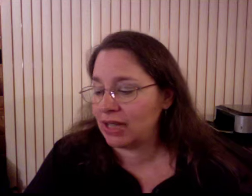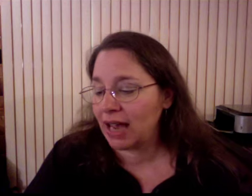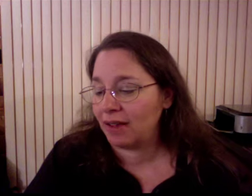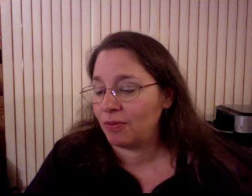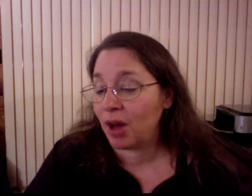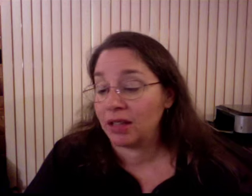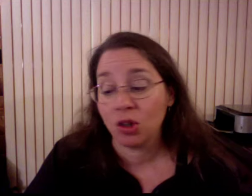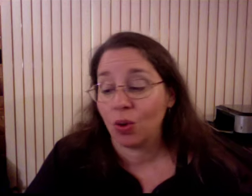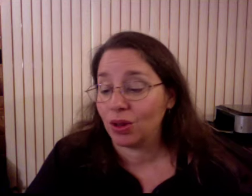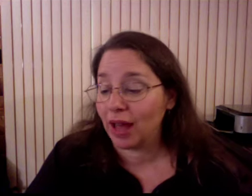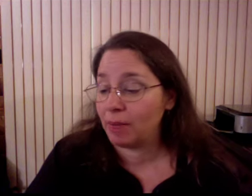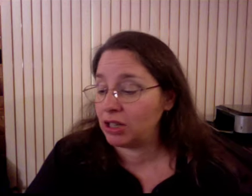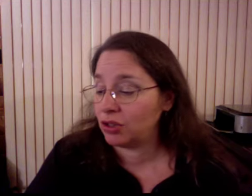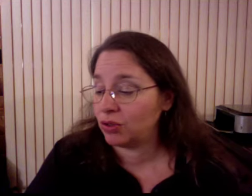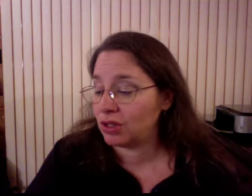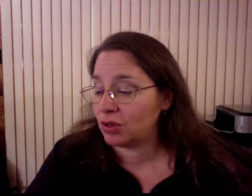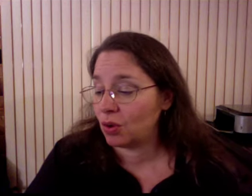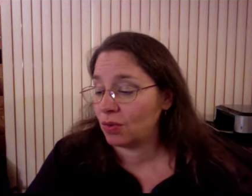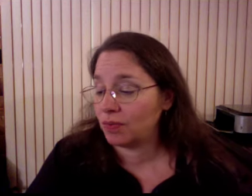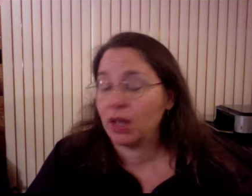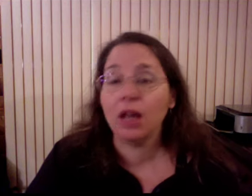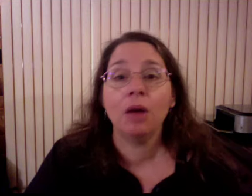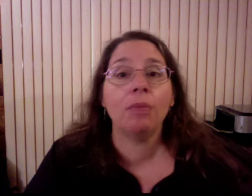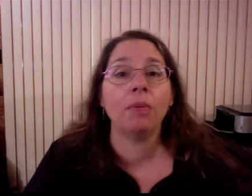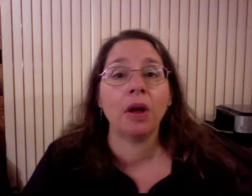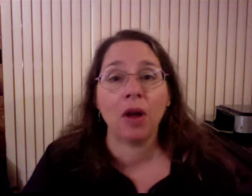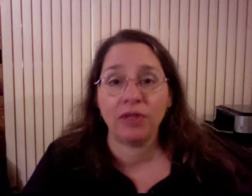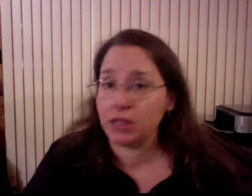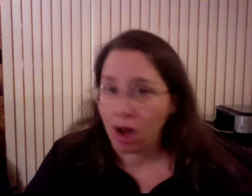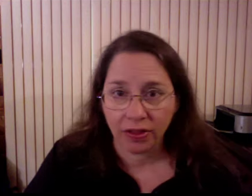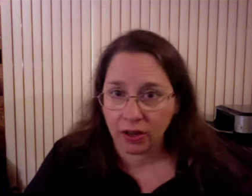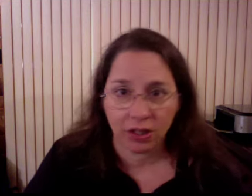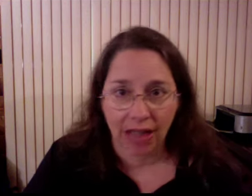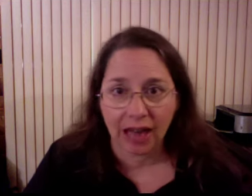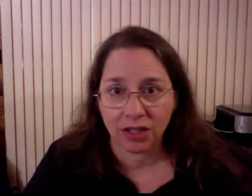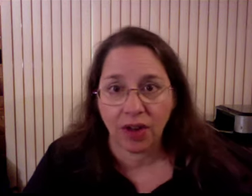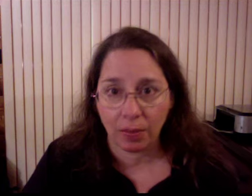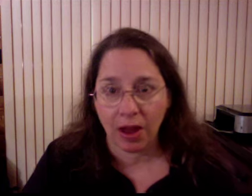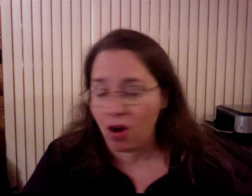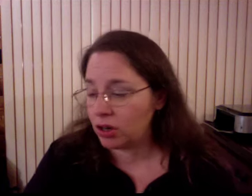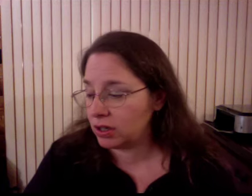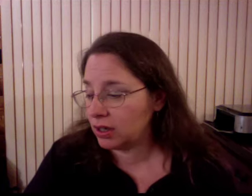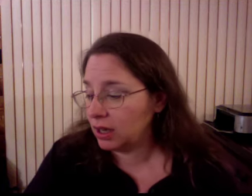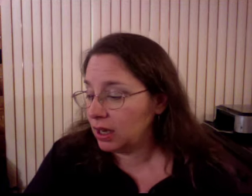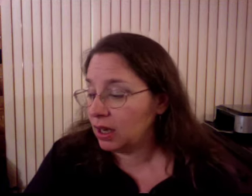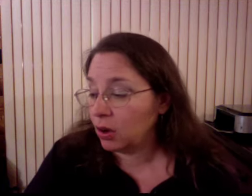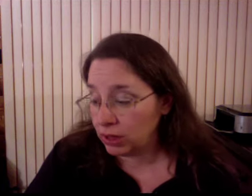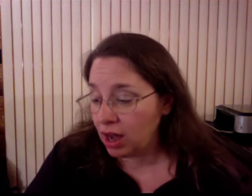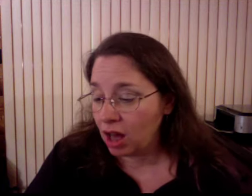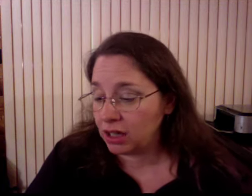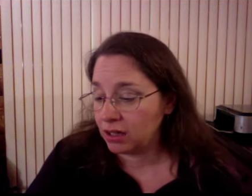save my soul and my children's soul. But my wife is not there to satisfy my heart. Only God can do